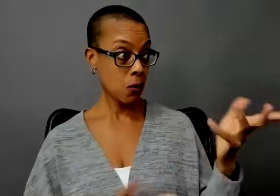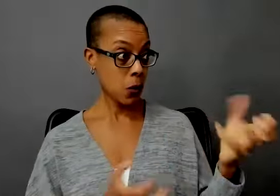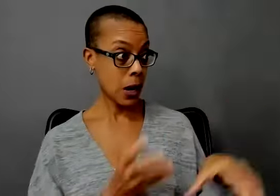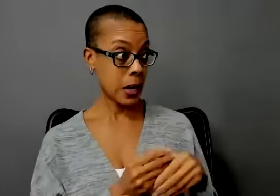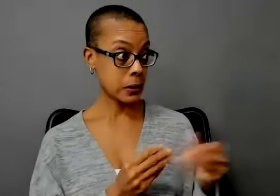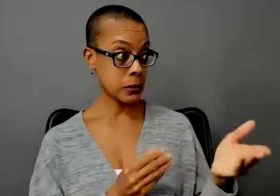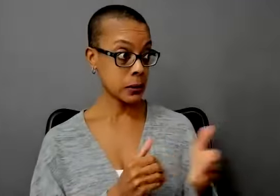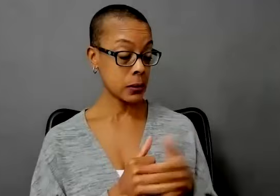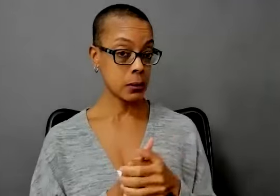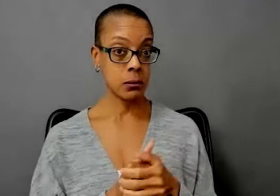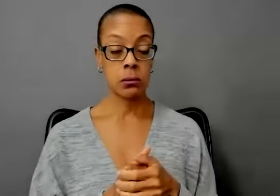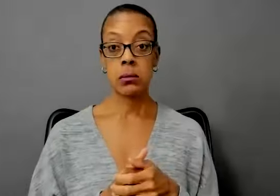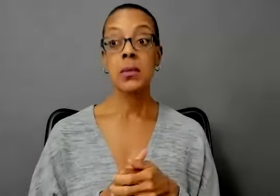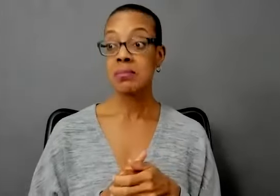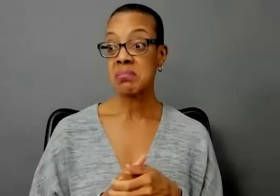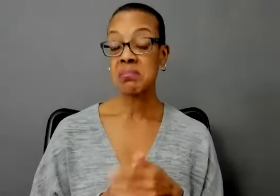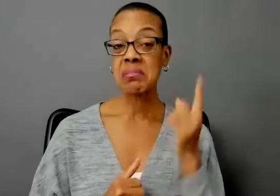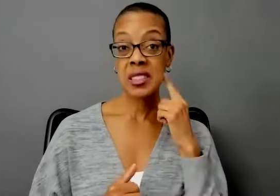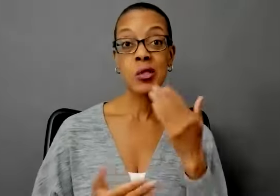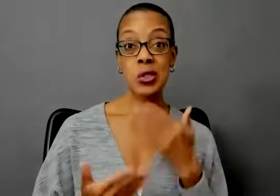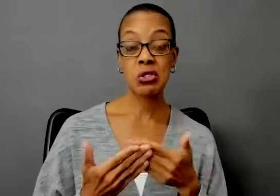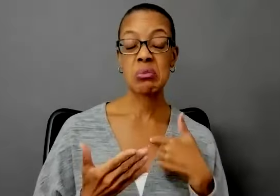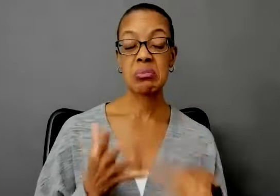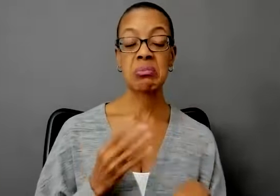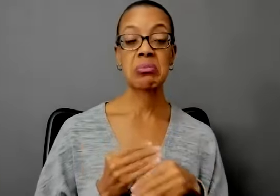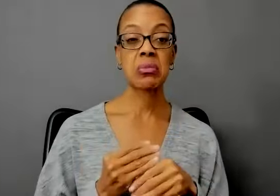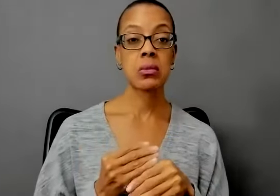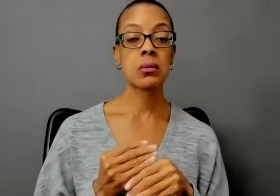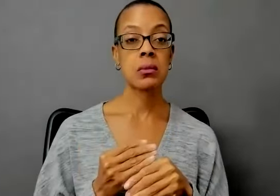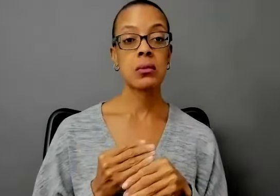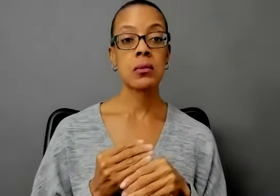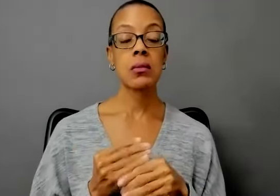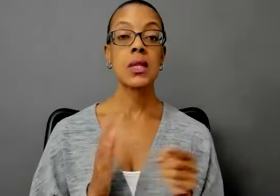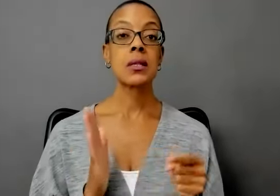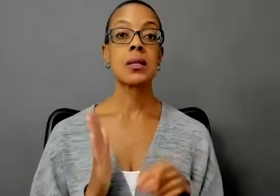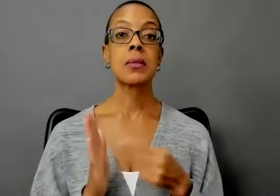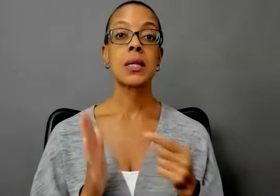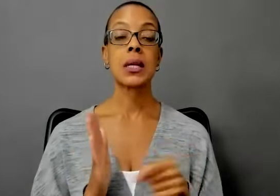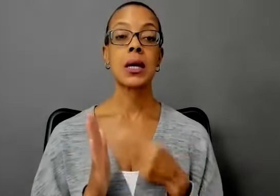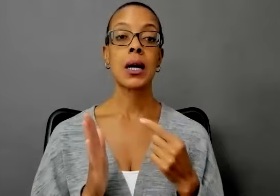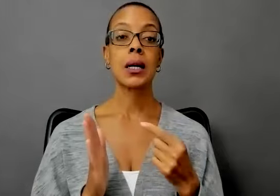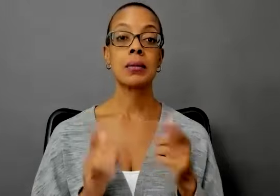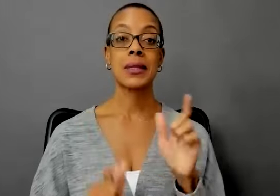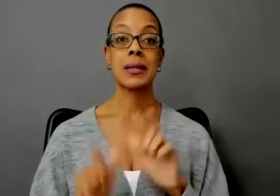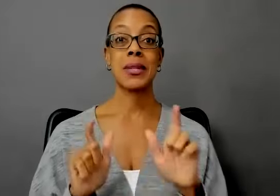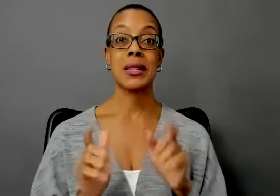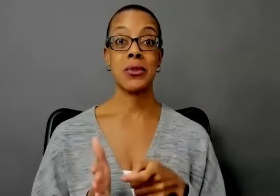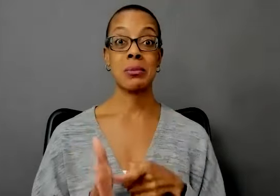I think that sounds really good. I'll also add that, like, in some cases, what people need is just